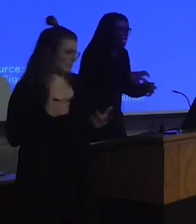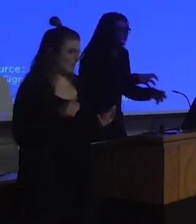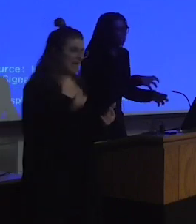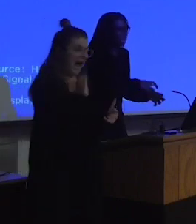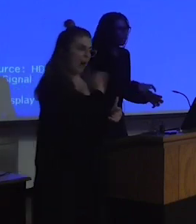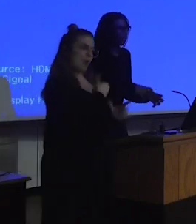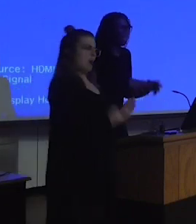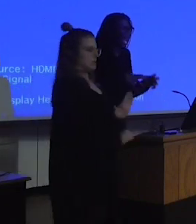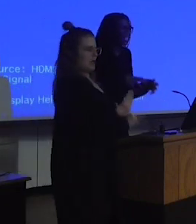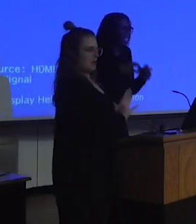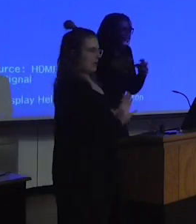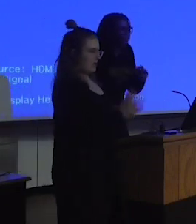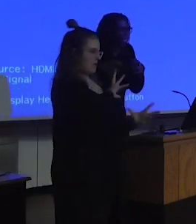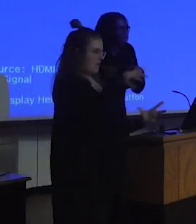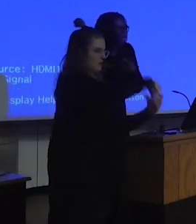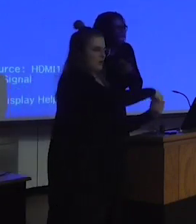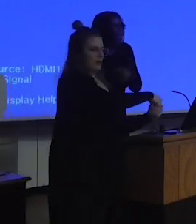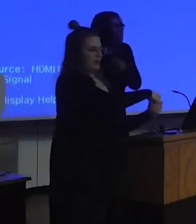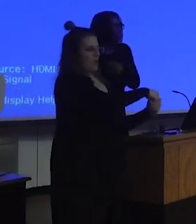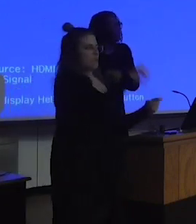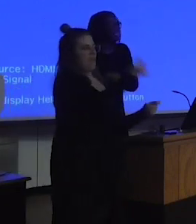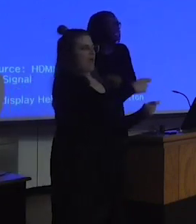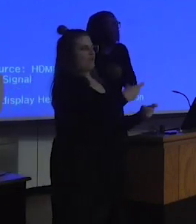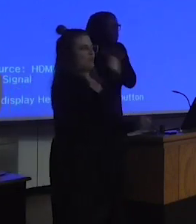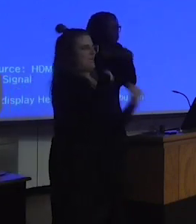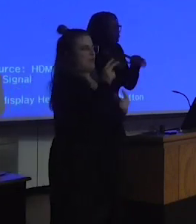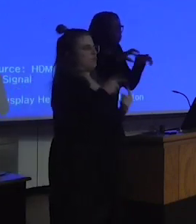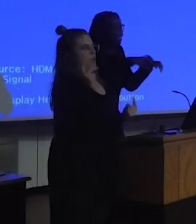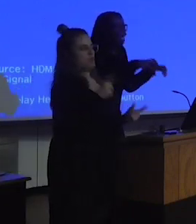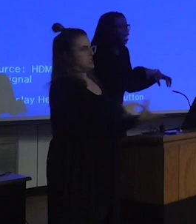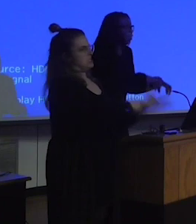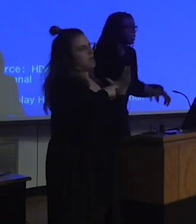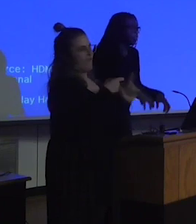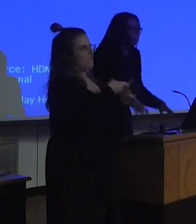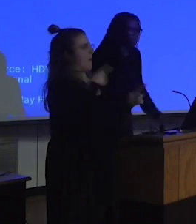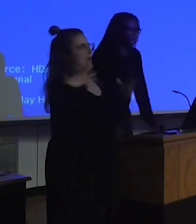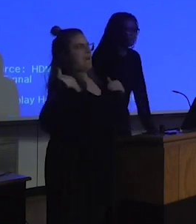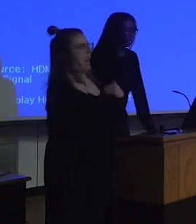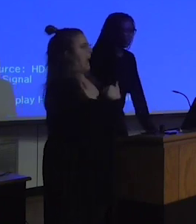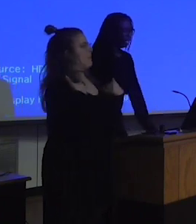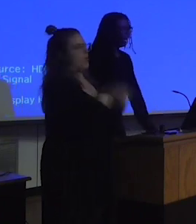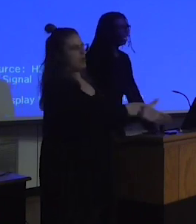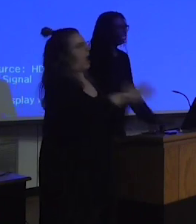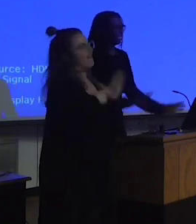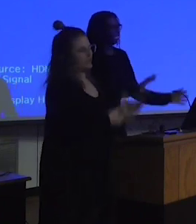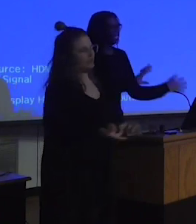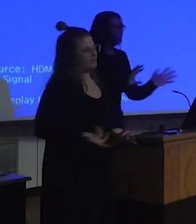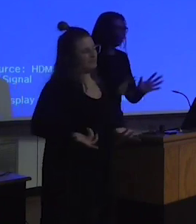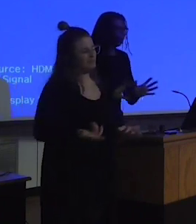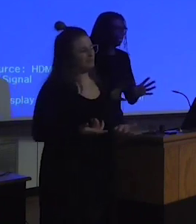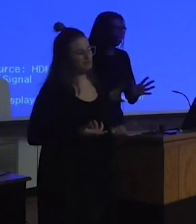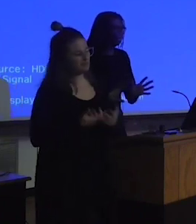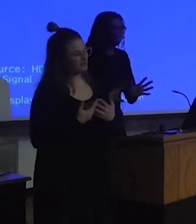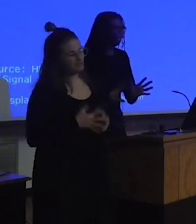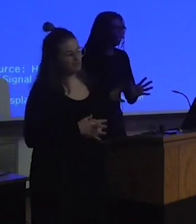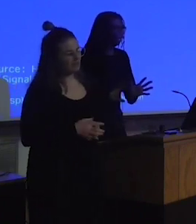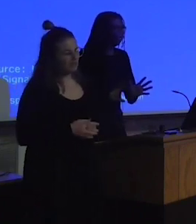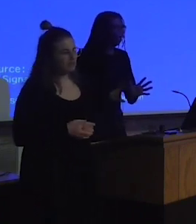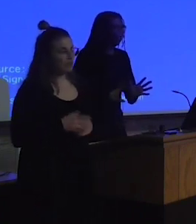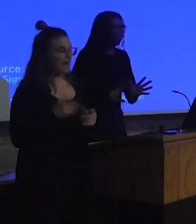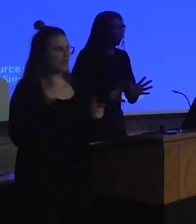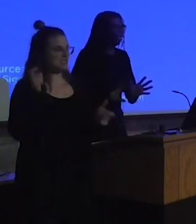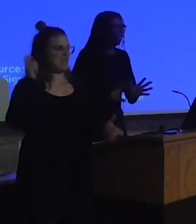our identity is wrapped up in actually having to consume protein from an animal source. So, like, yeah, it just gets smaller and